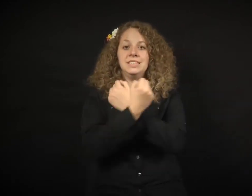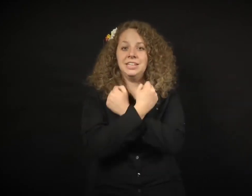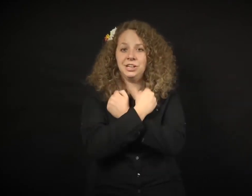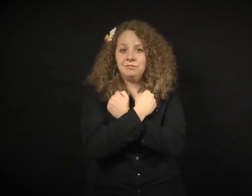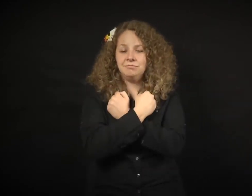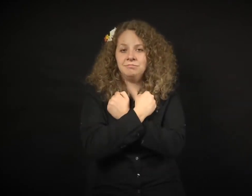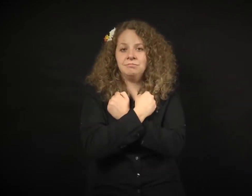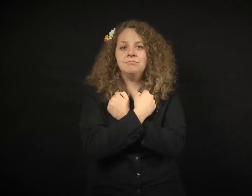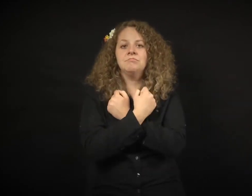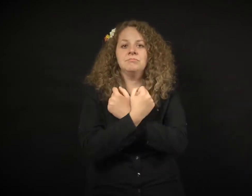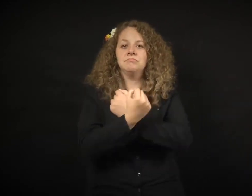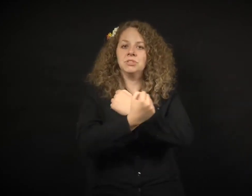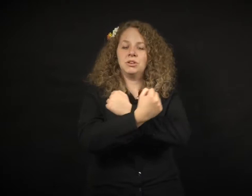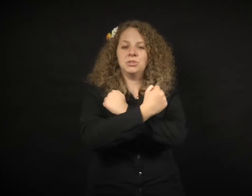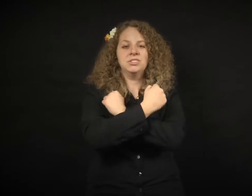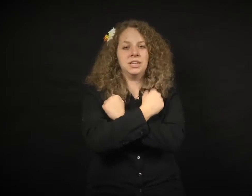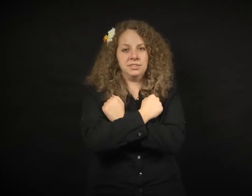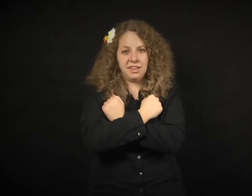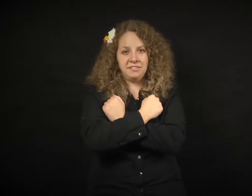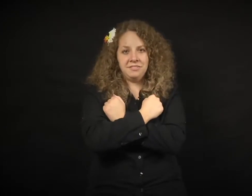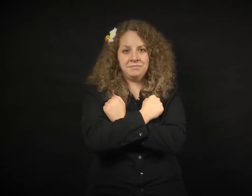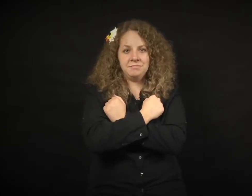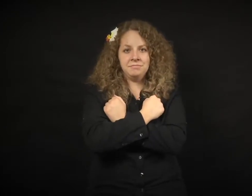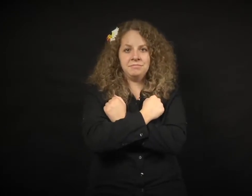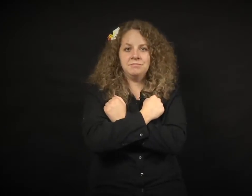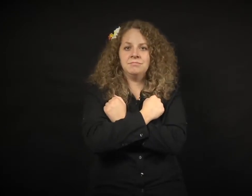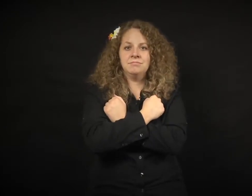dear, it's also the sign love,